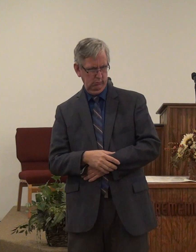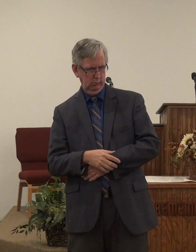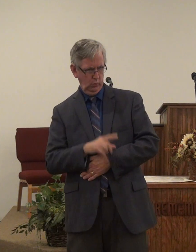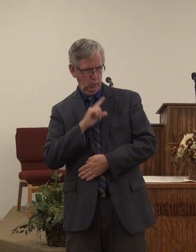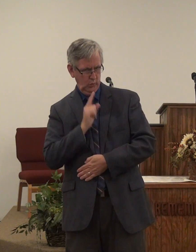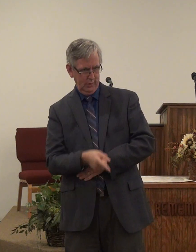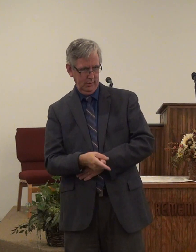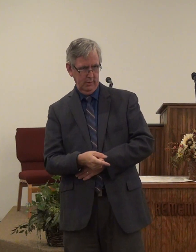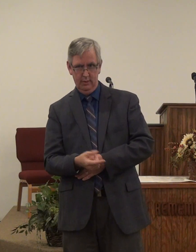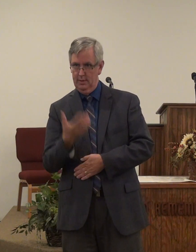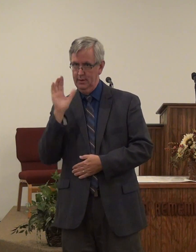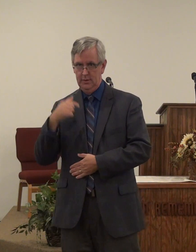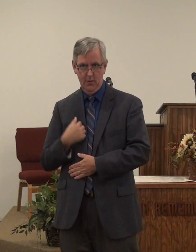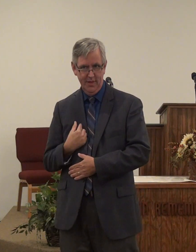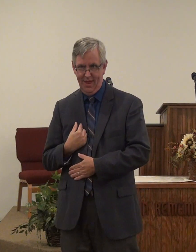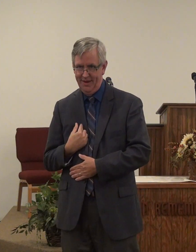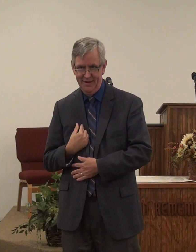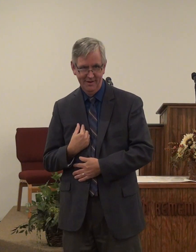day. I didn't know that either.